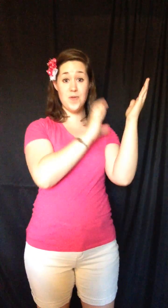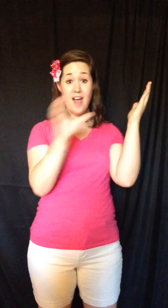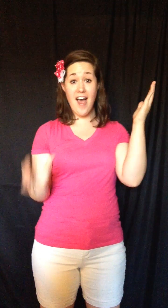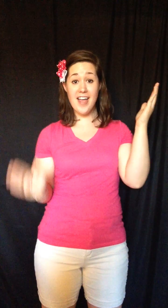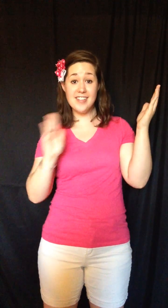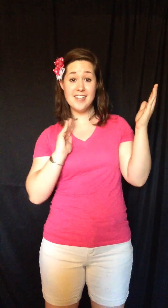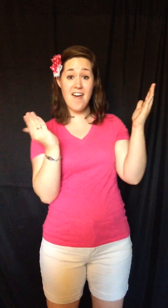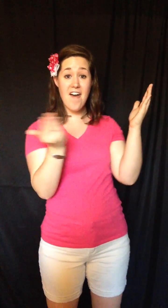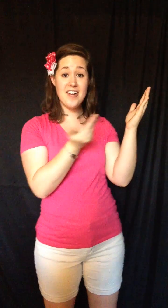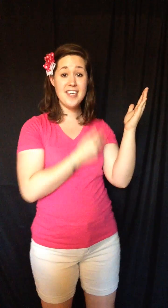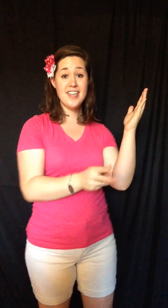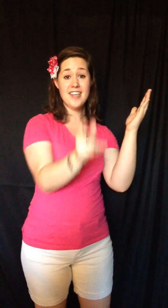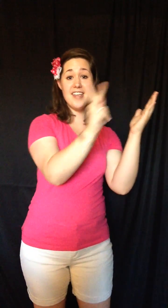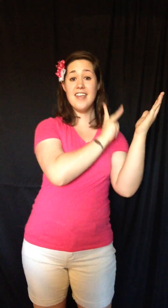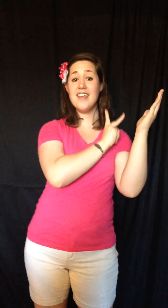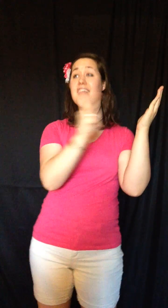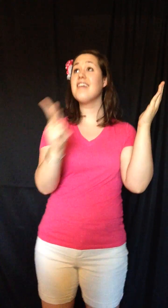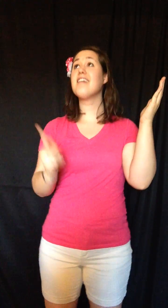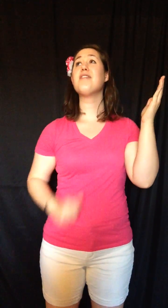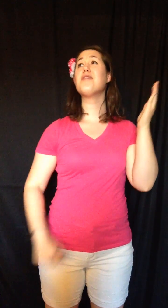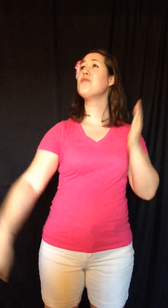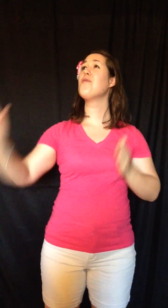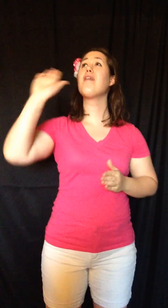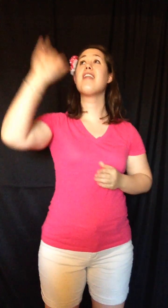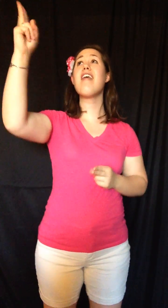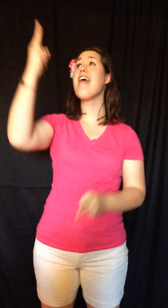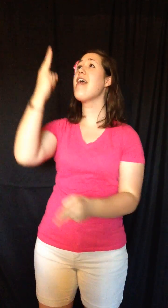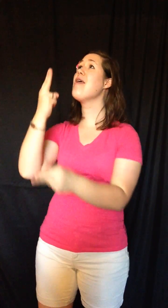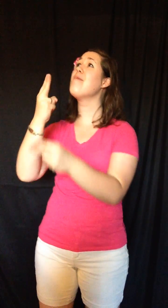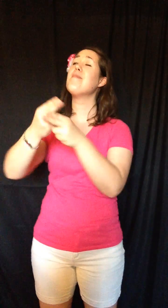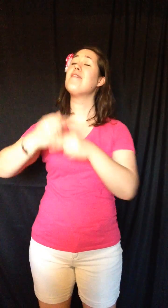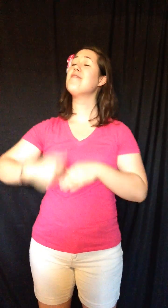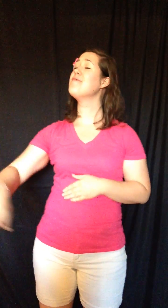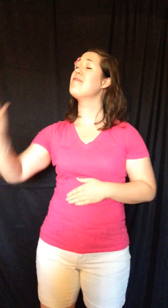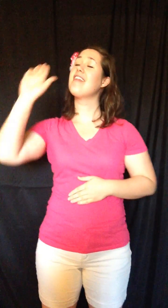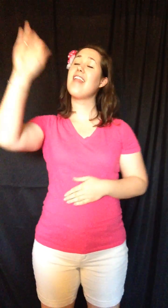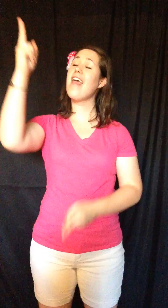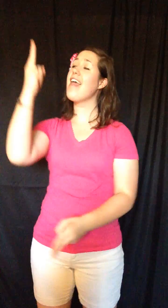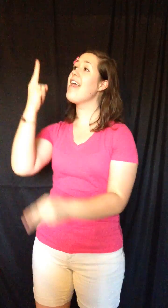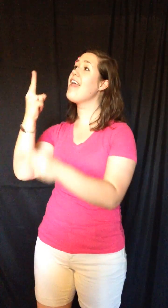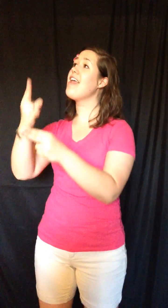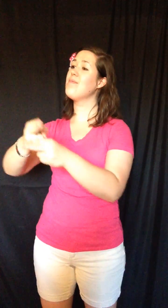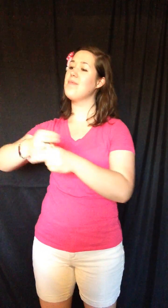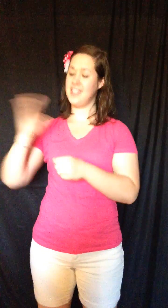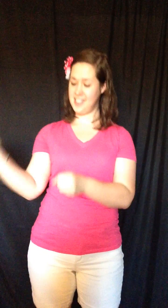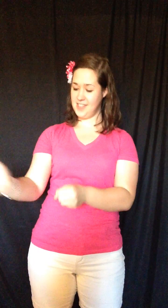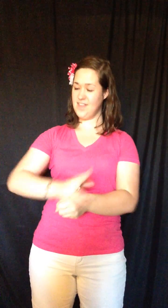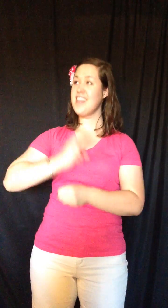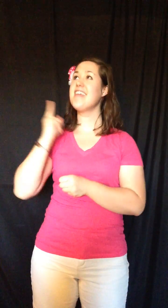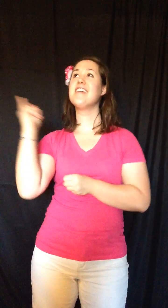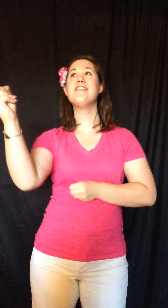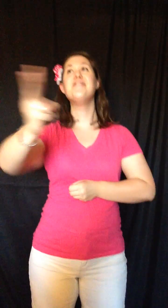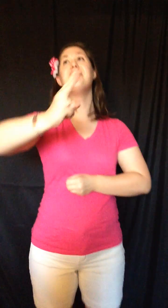Christ our King, your name, your name is victory,